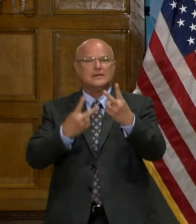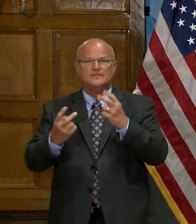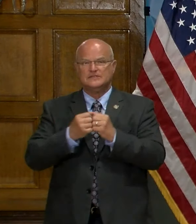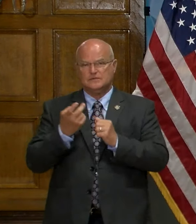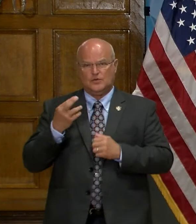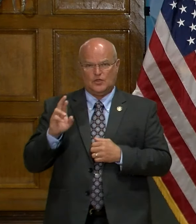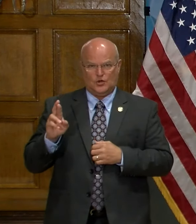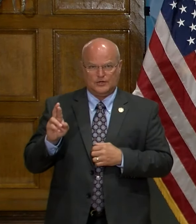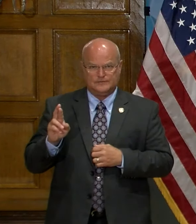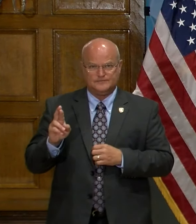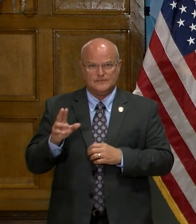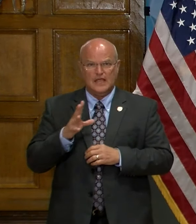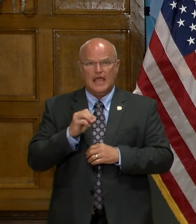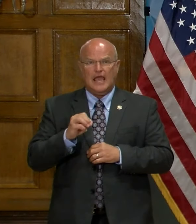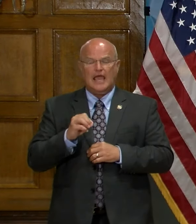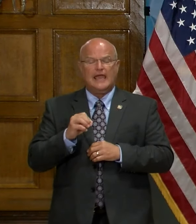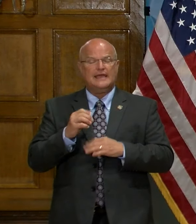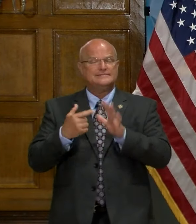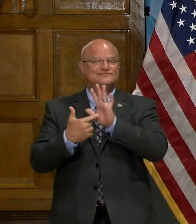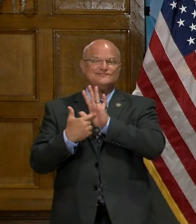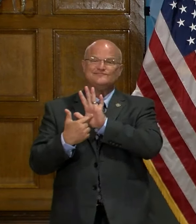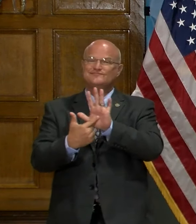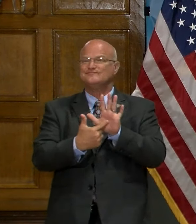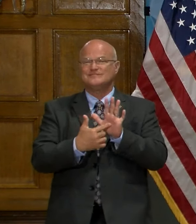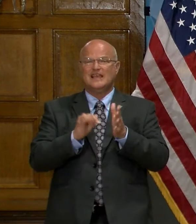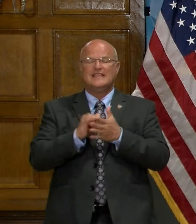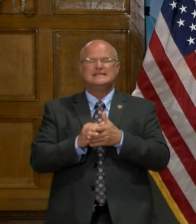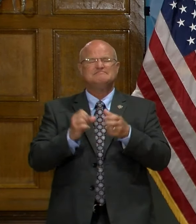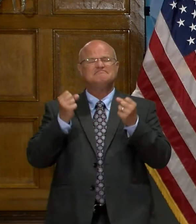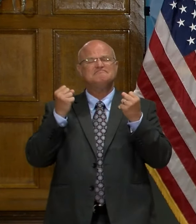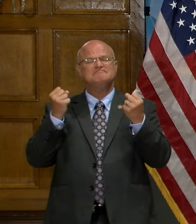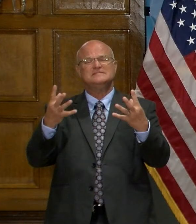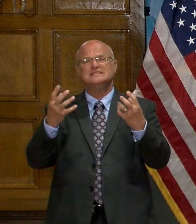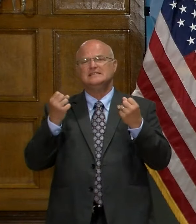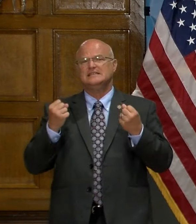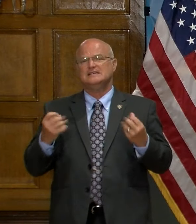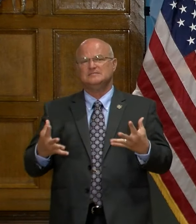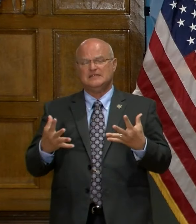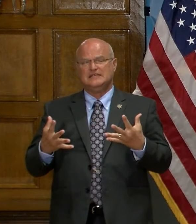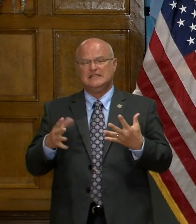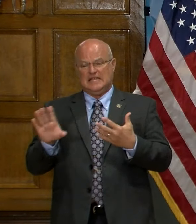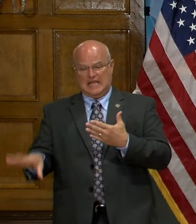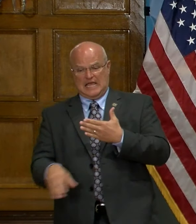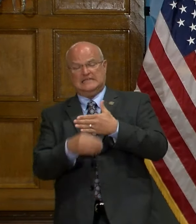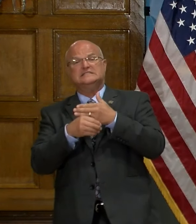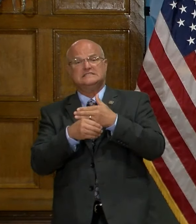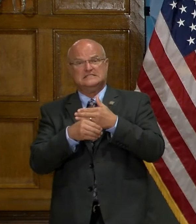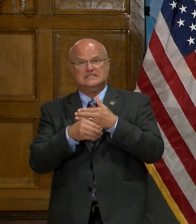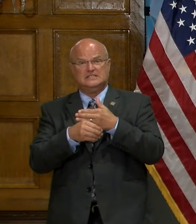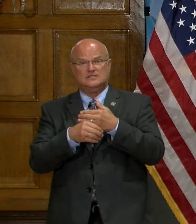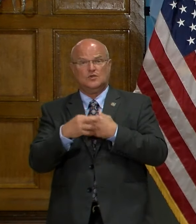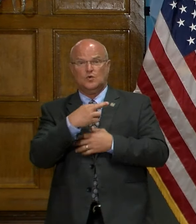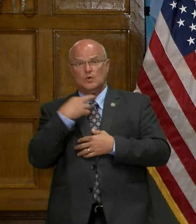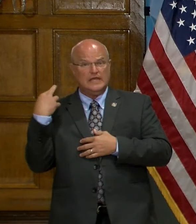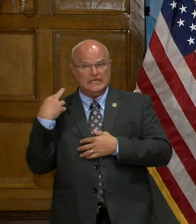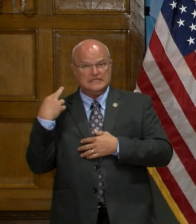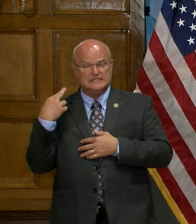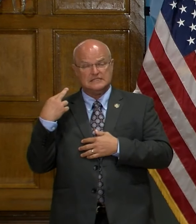her." And it just illustrates that there's a lot of additional